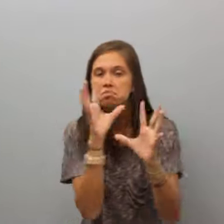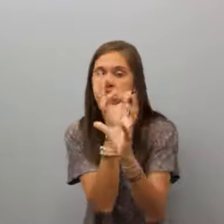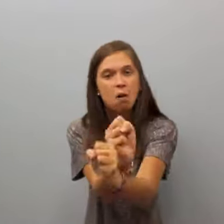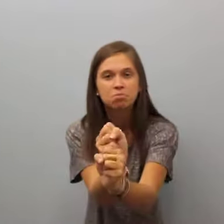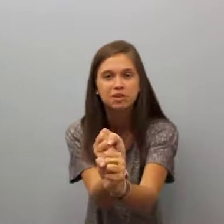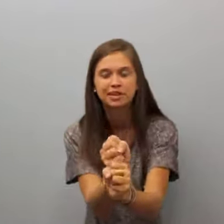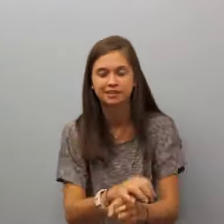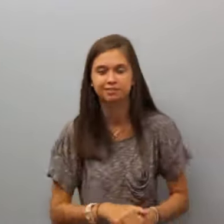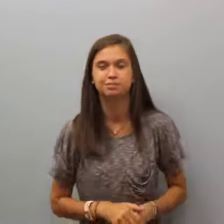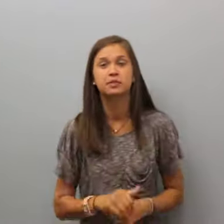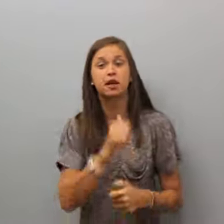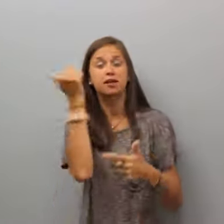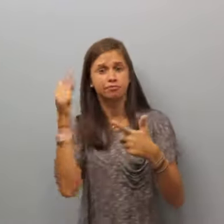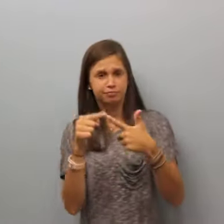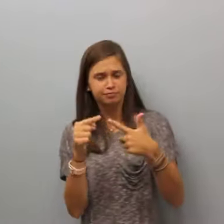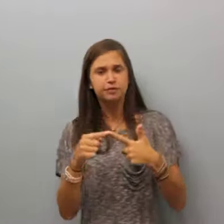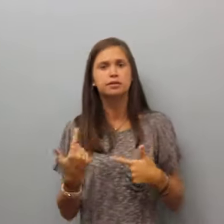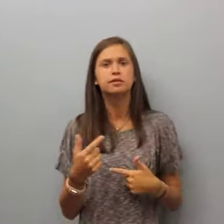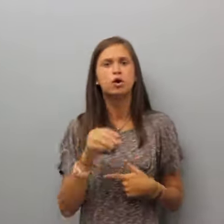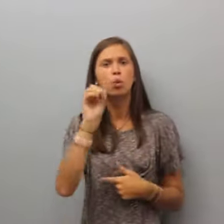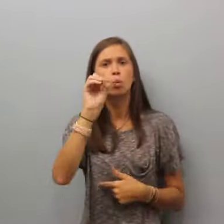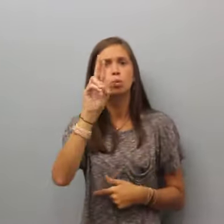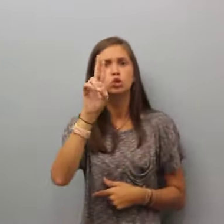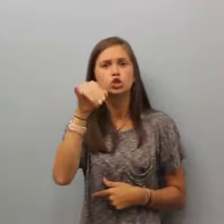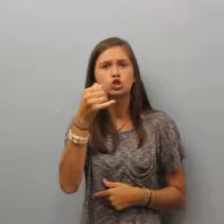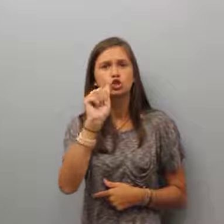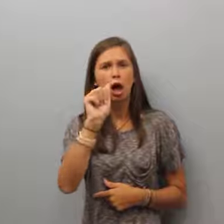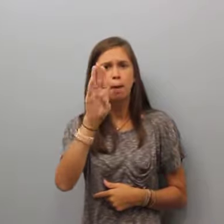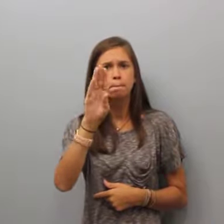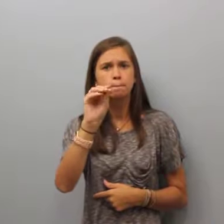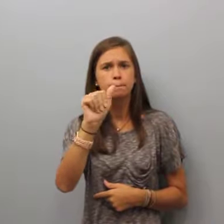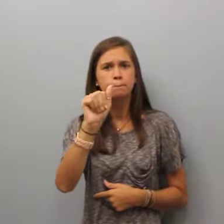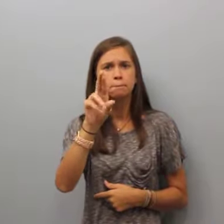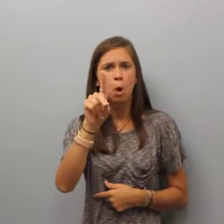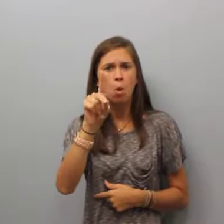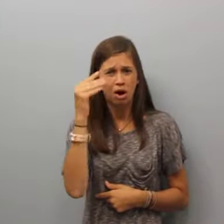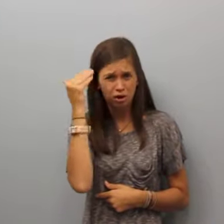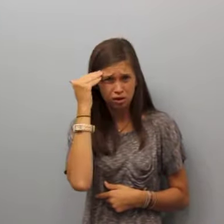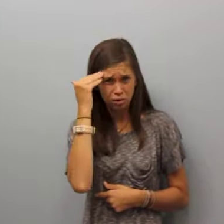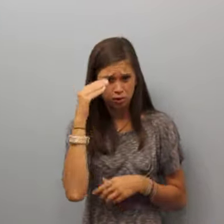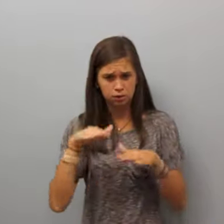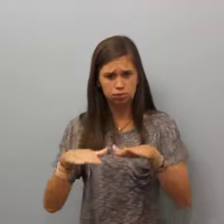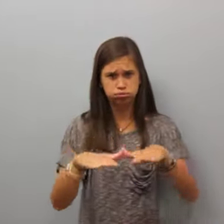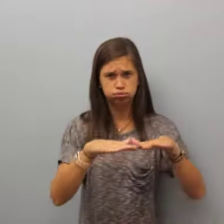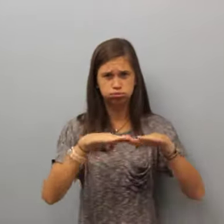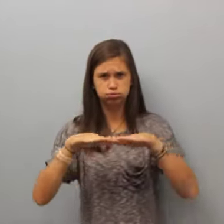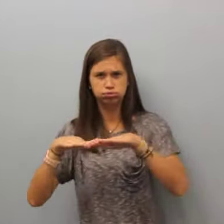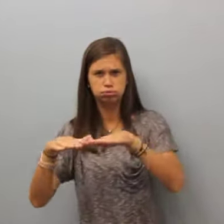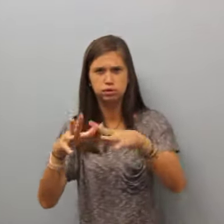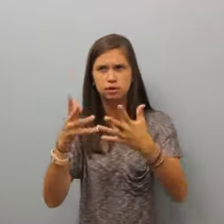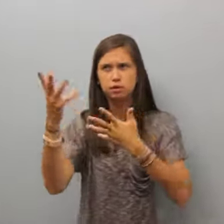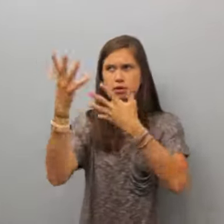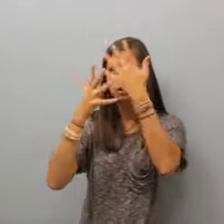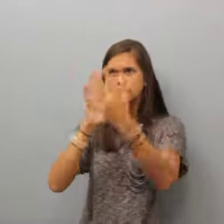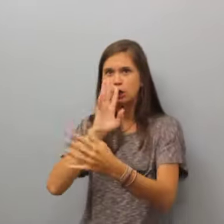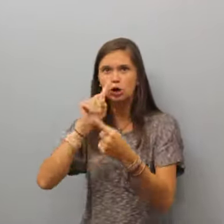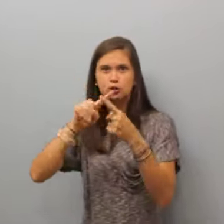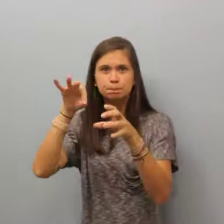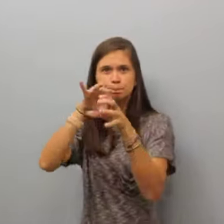her hair to the main character in a book that she was reading to us. The woman had like bees in her hair, and I was glued.